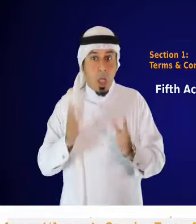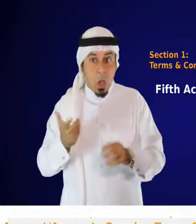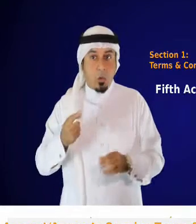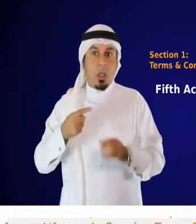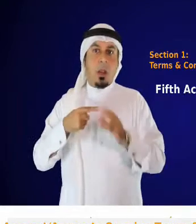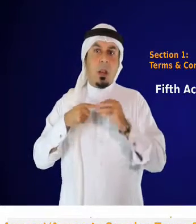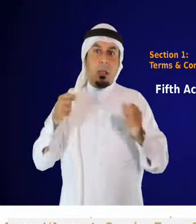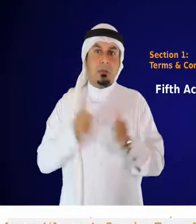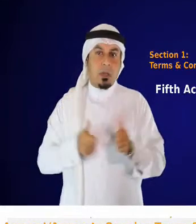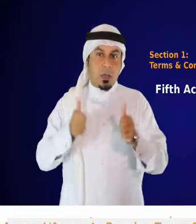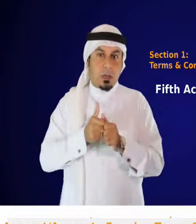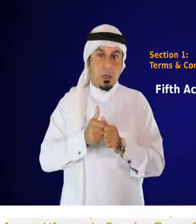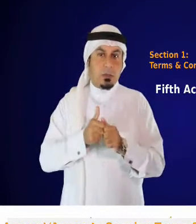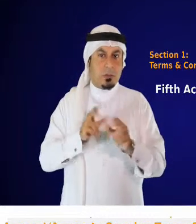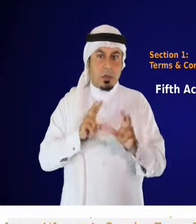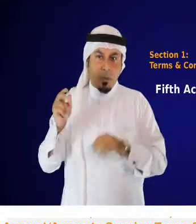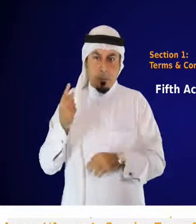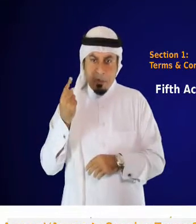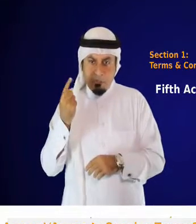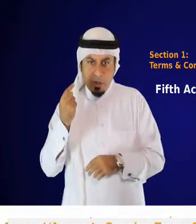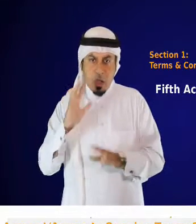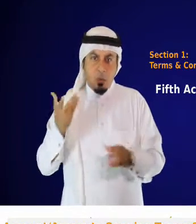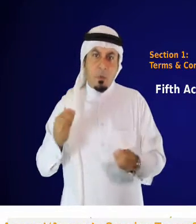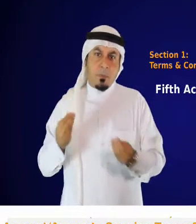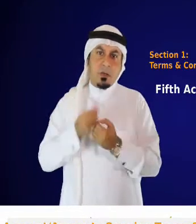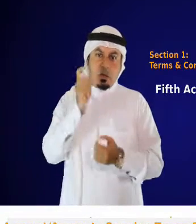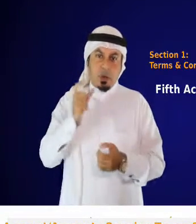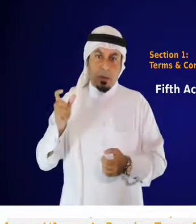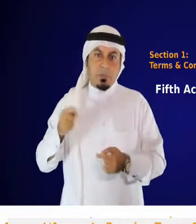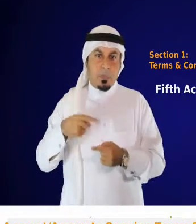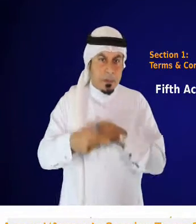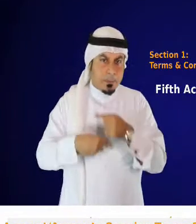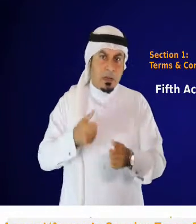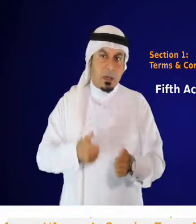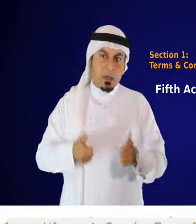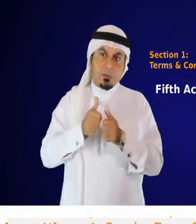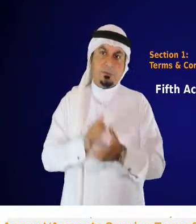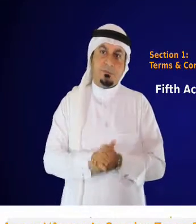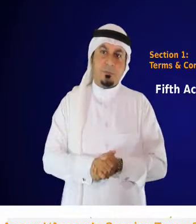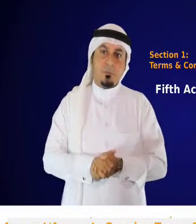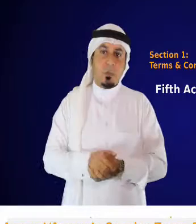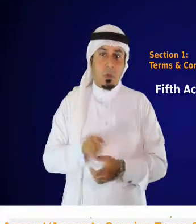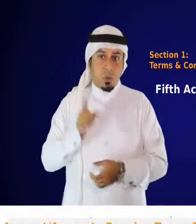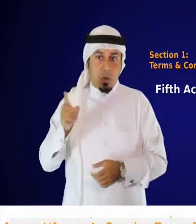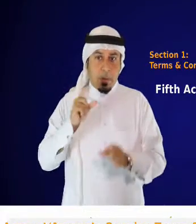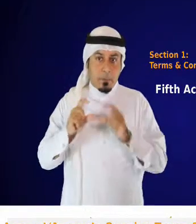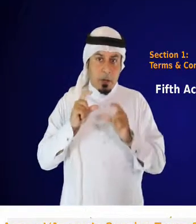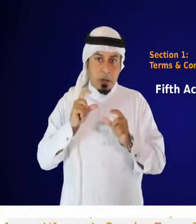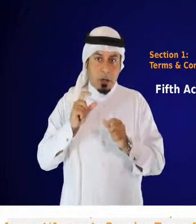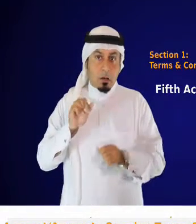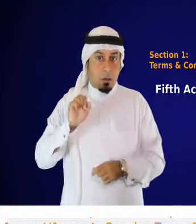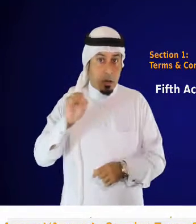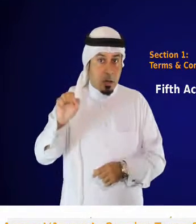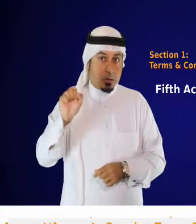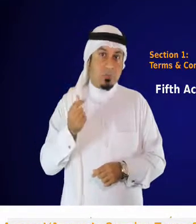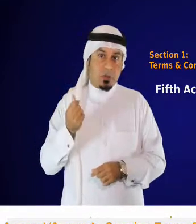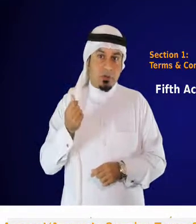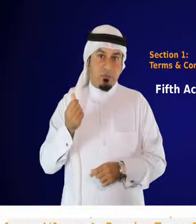adults, according to the instructions received by the bank from the guardian, curator, authorized custodian whose name is mentioned on the